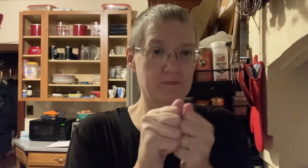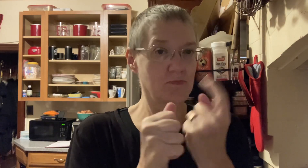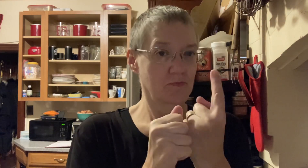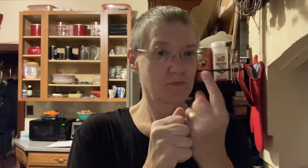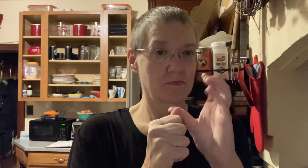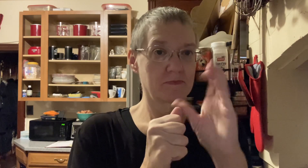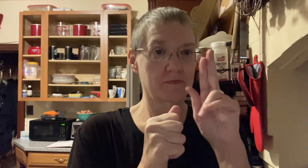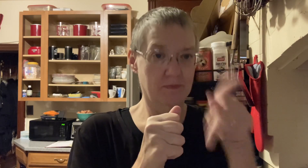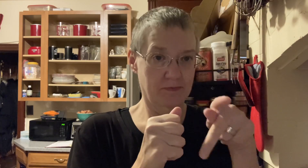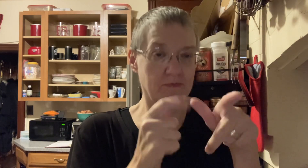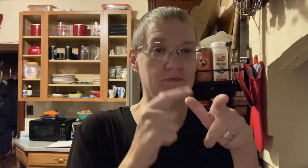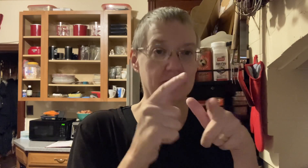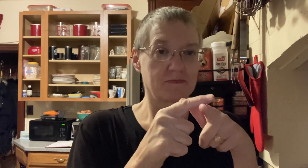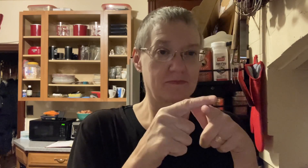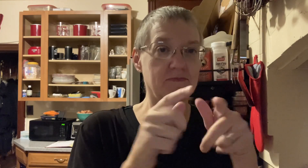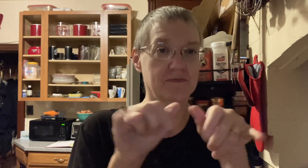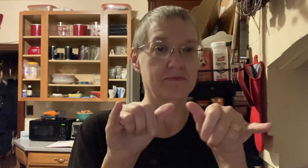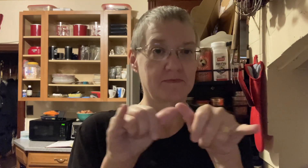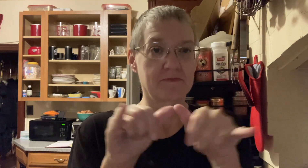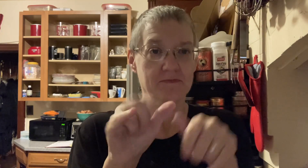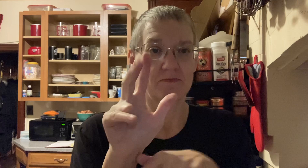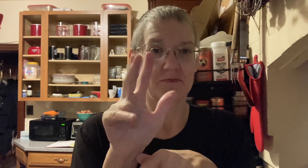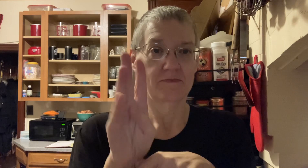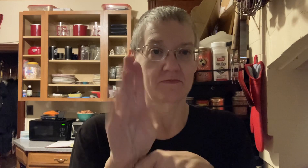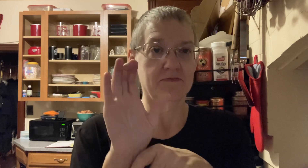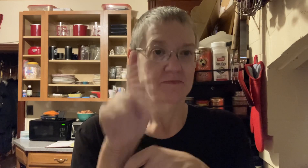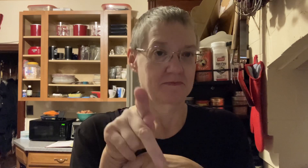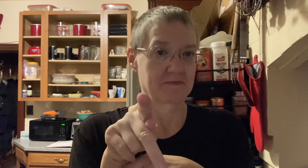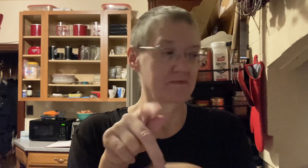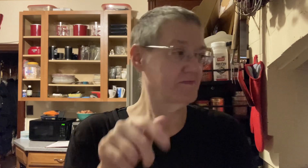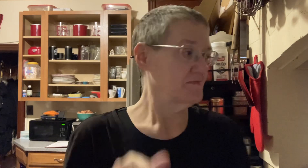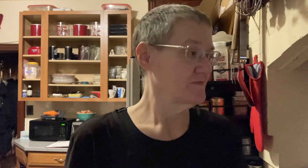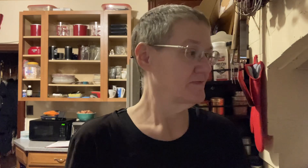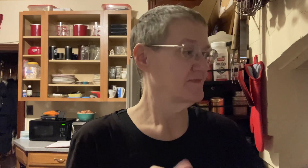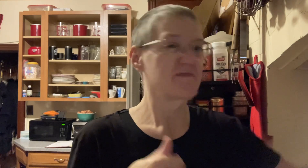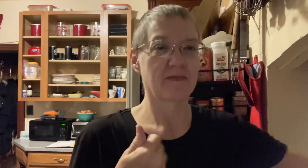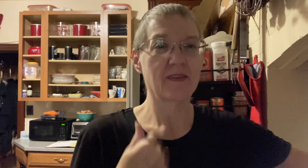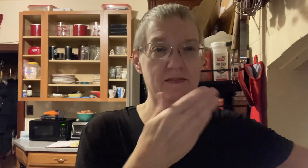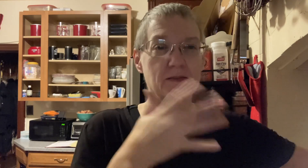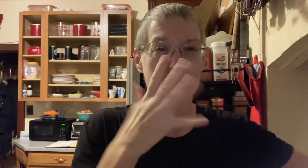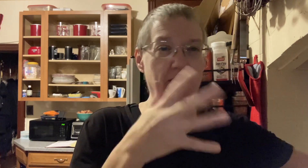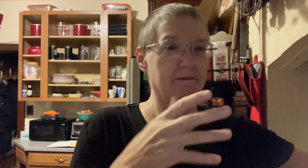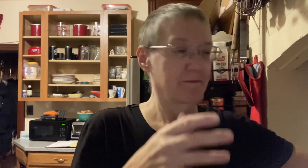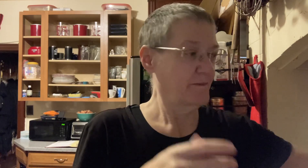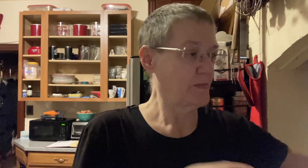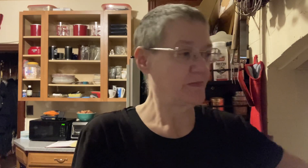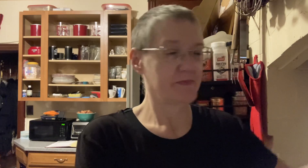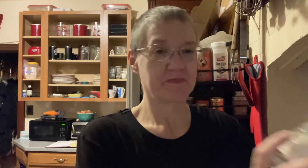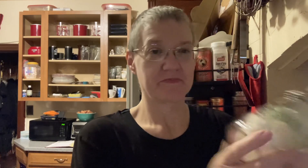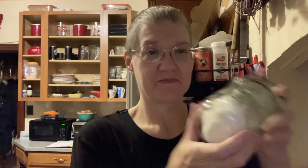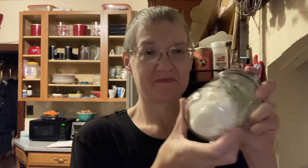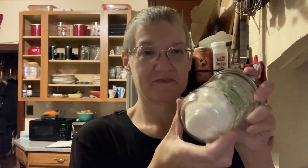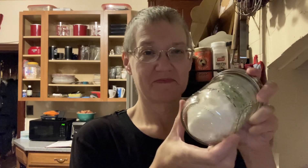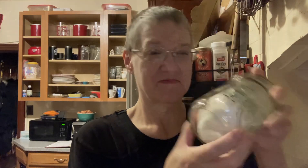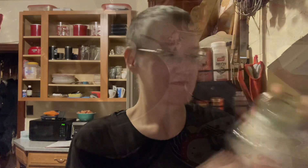When I mixed it together, it was 1 cup. And I measured out 3/4 cup, so I have some left over. Here it is.